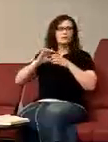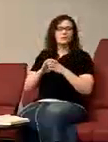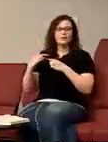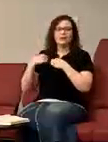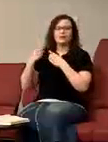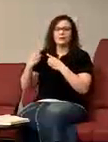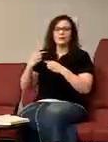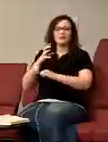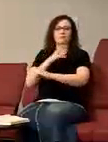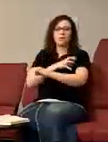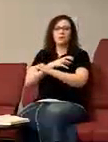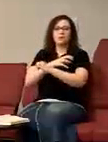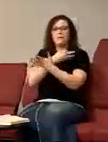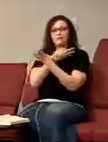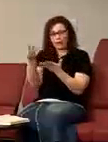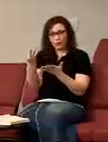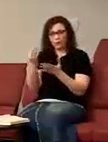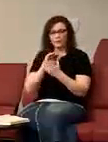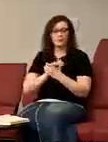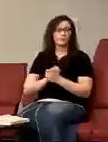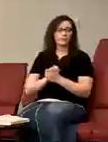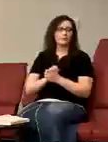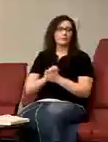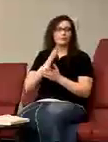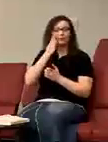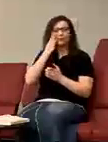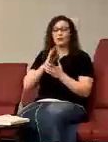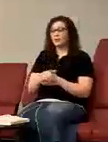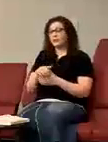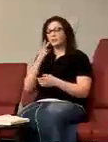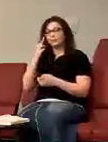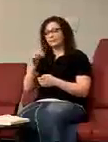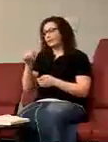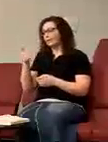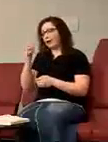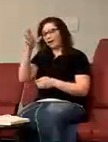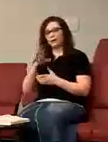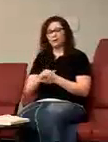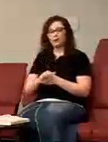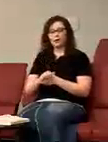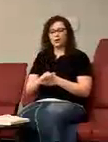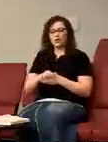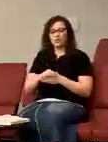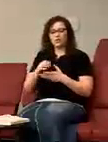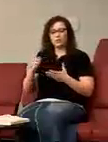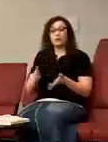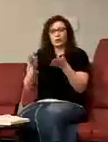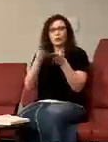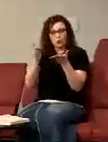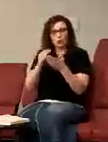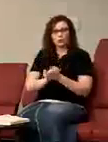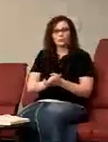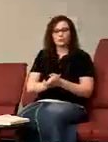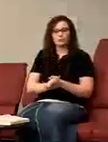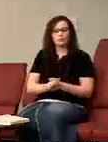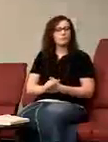muscle failure. And they have the other guy spotting them, and he's going, come on, come on, come on. And then he'll help just a little bit. And what they actually do is they go